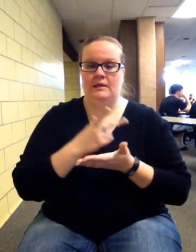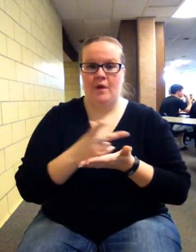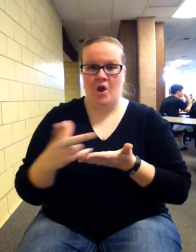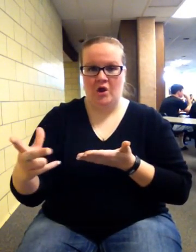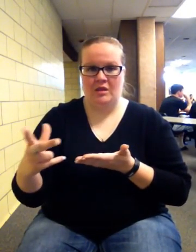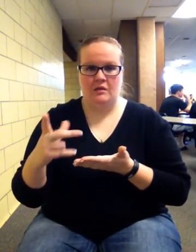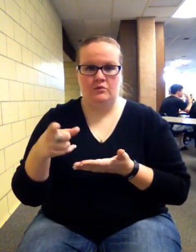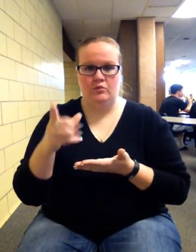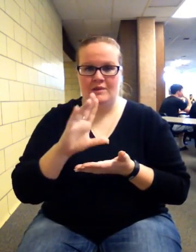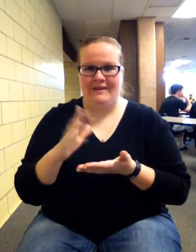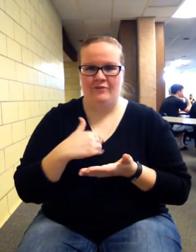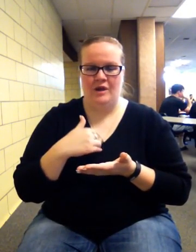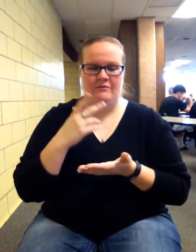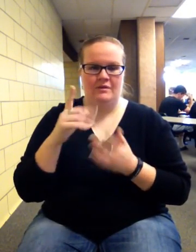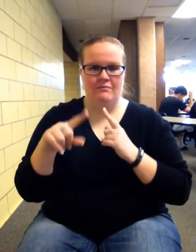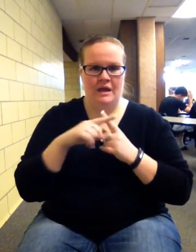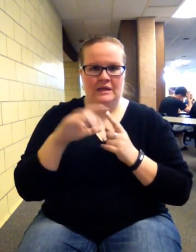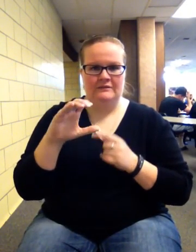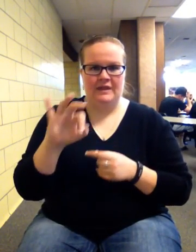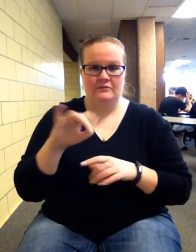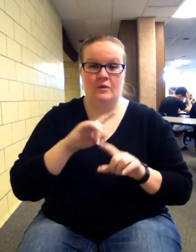never get positive cash flows from, but it's something that you need to do.